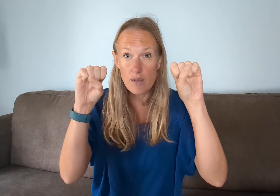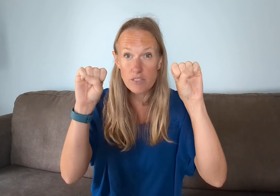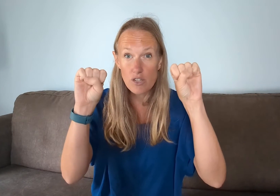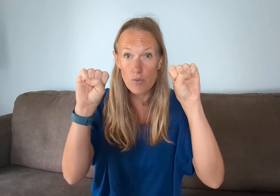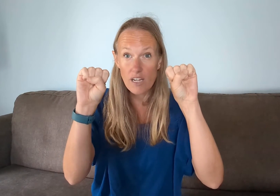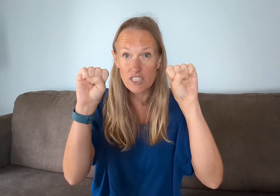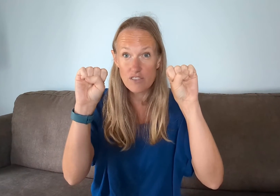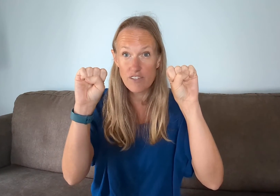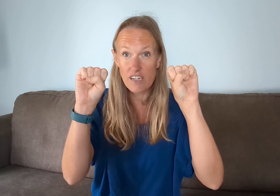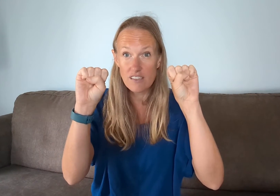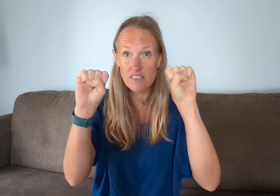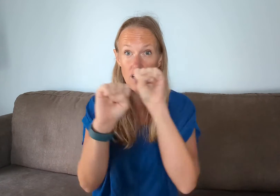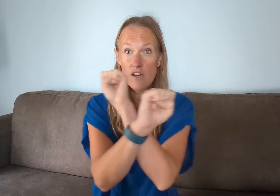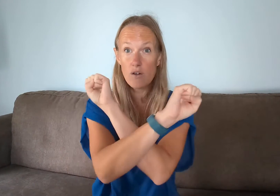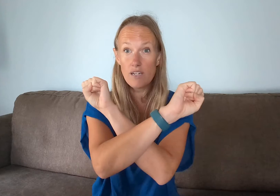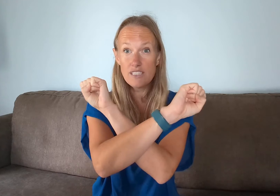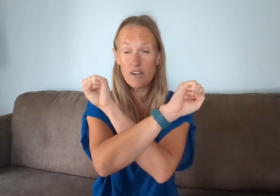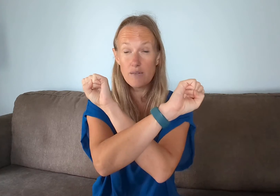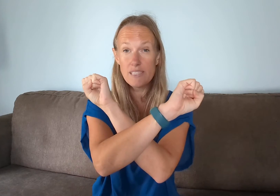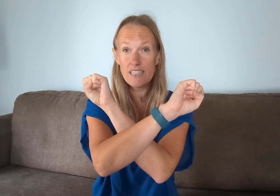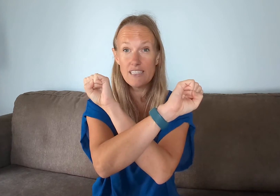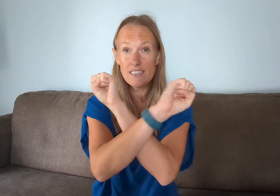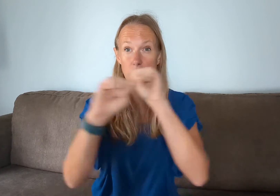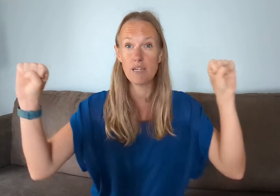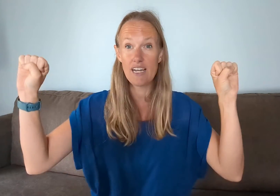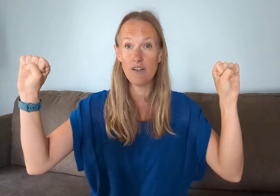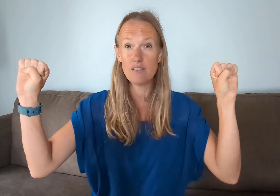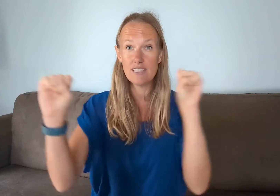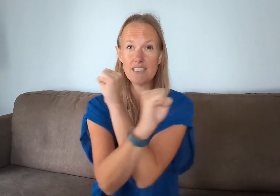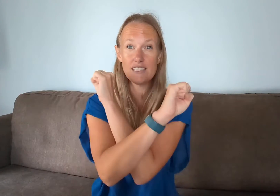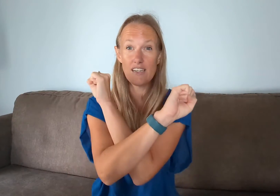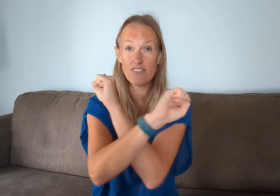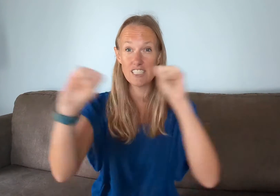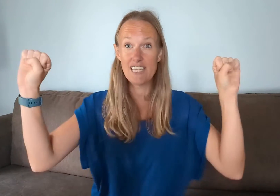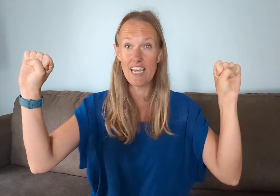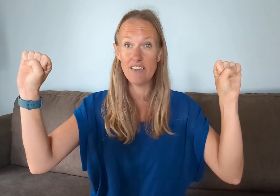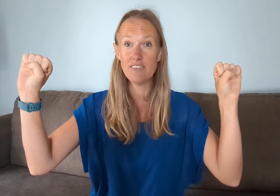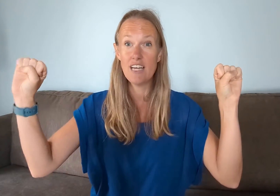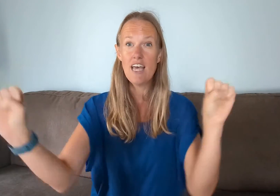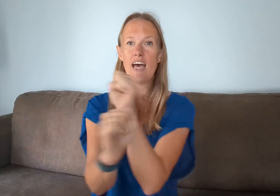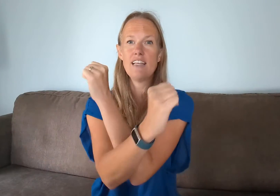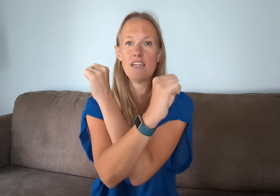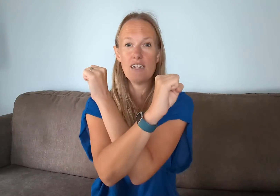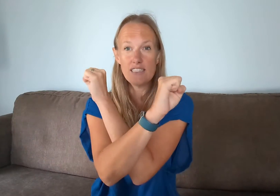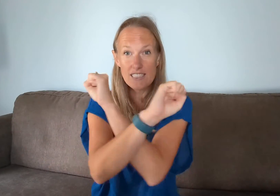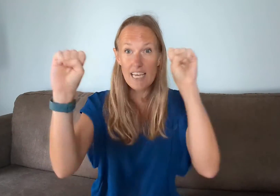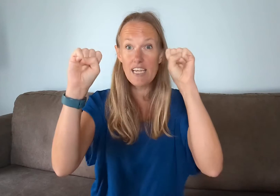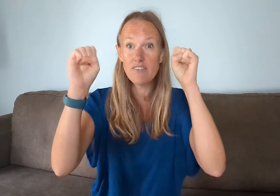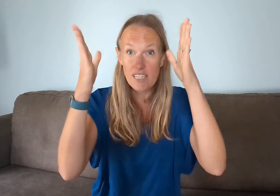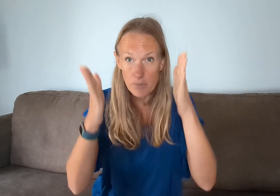thumbs across your fingers. Cross your arms like this and bring it out. This is a sign for saved, and then saved in